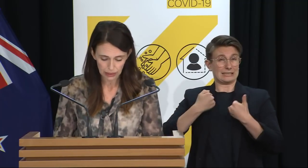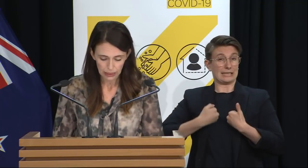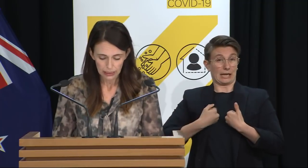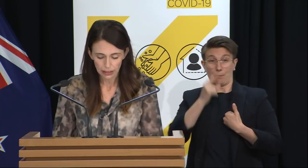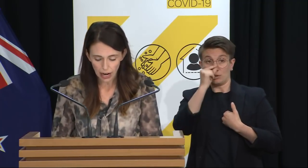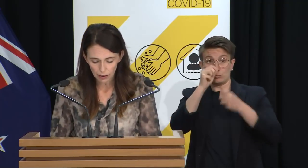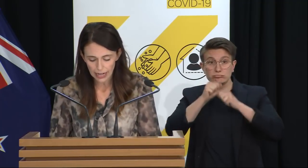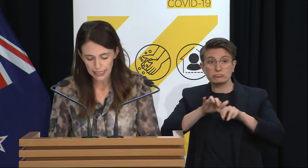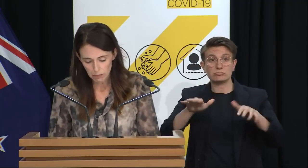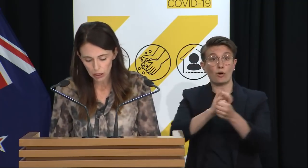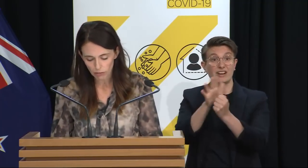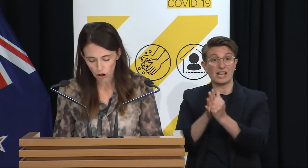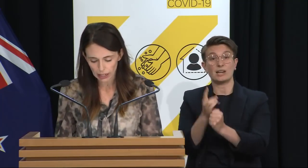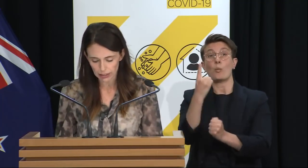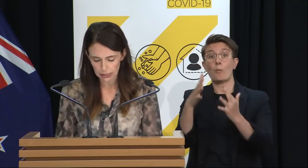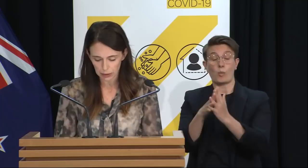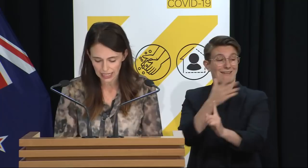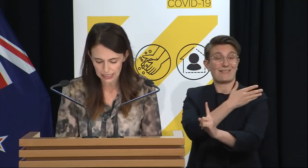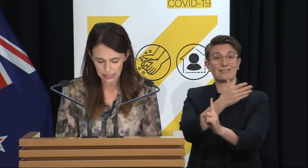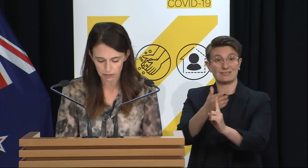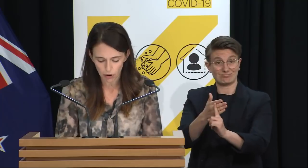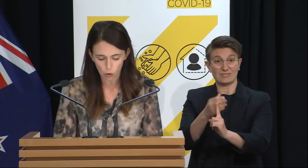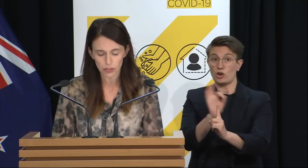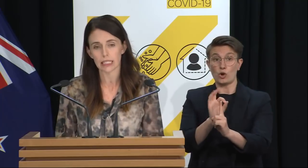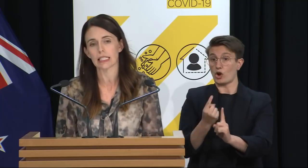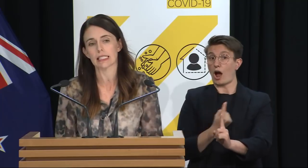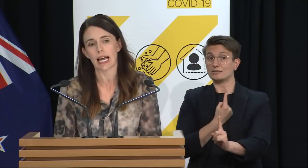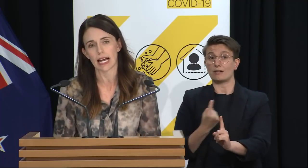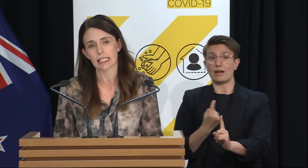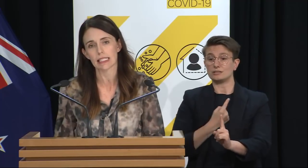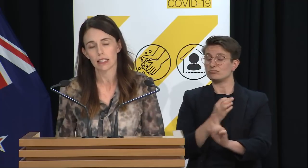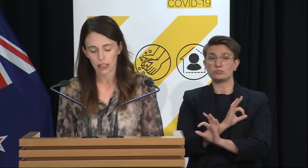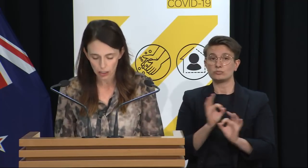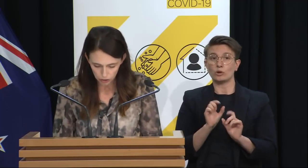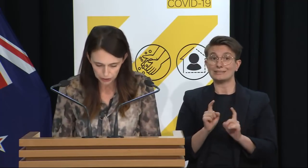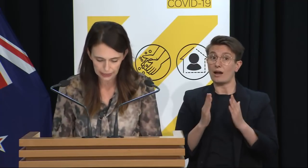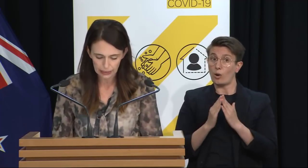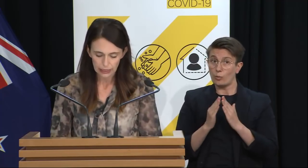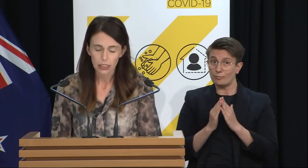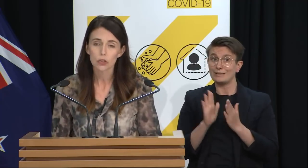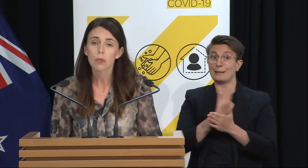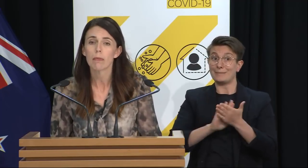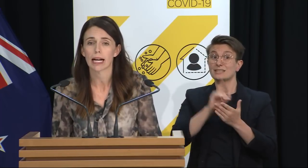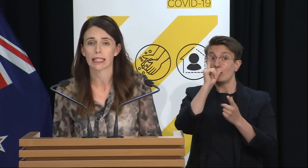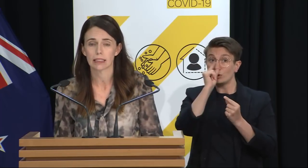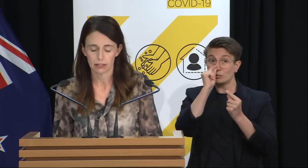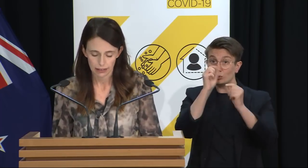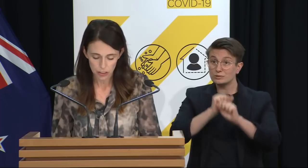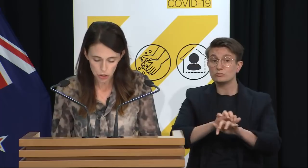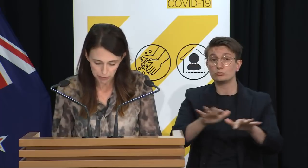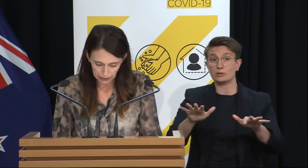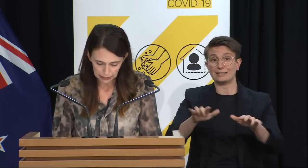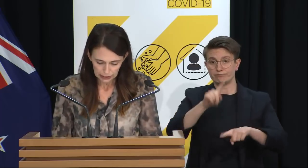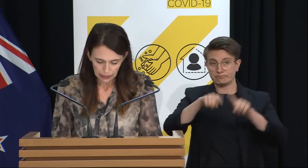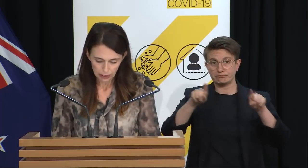isolation, there are a number of high-risk places involved in this case, including a supermarket,